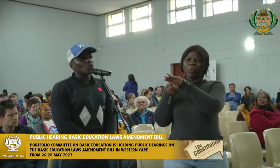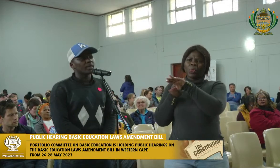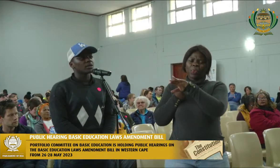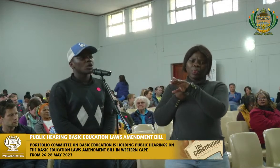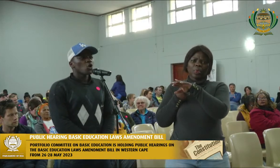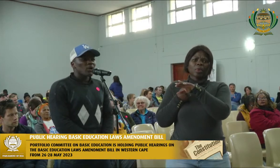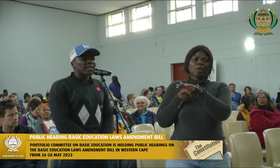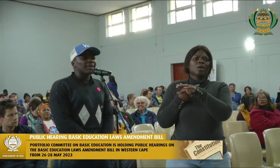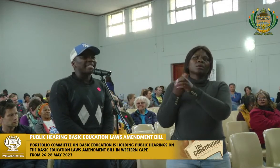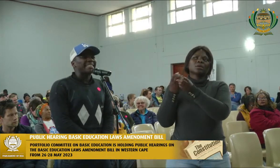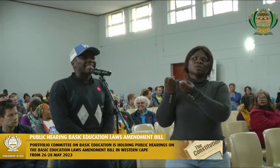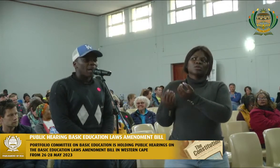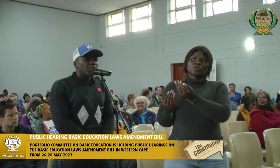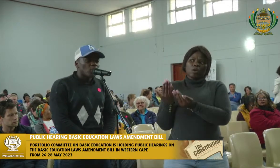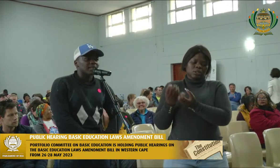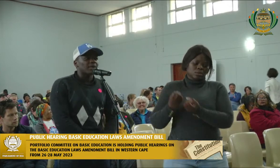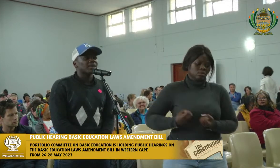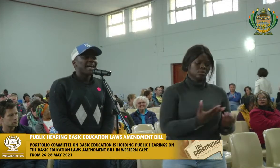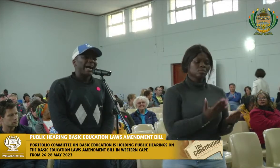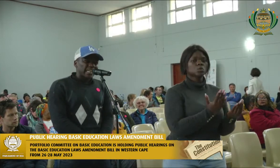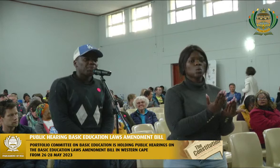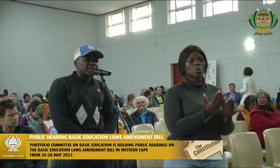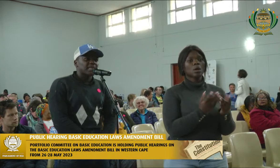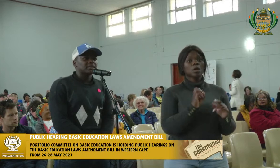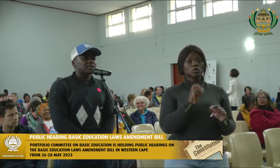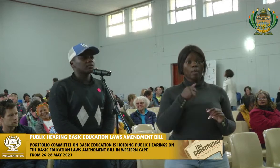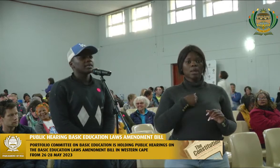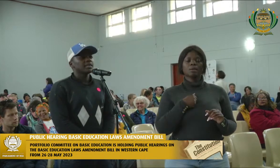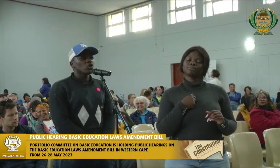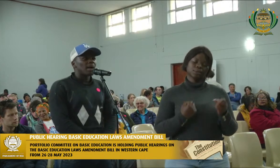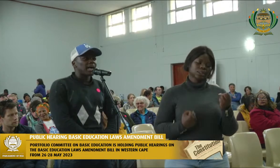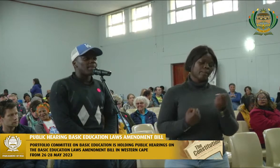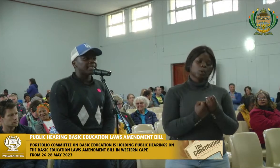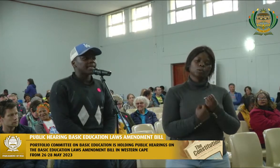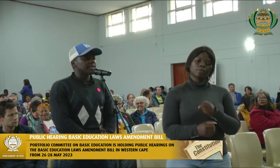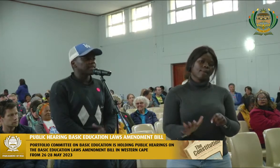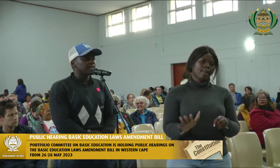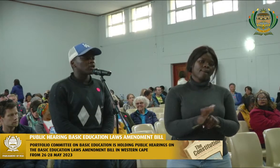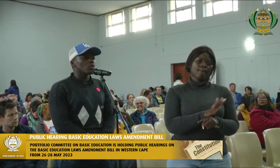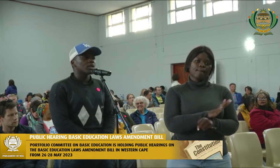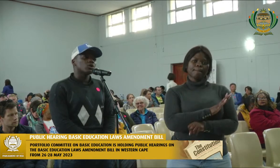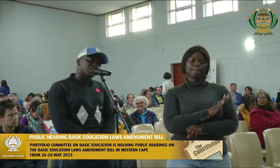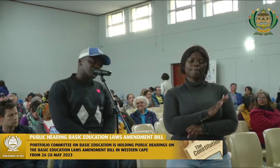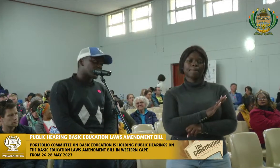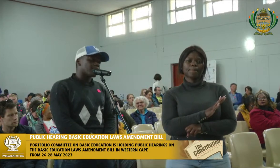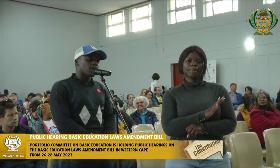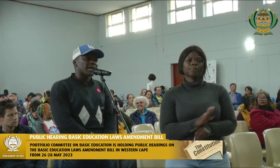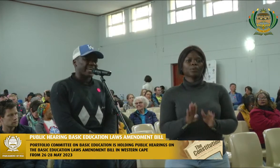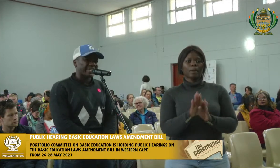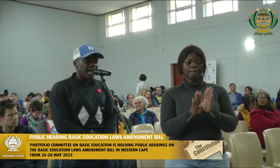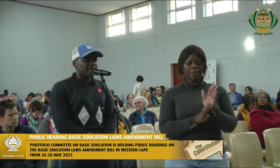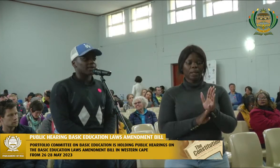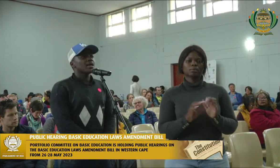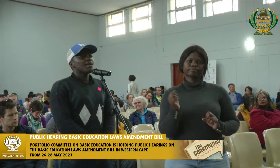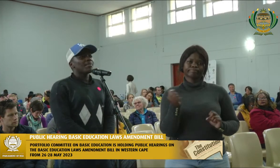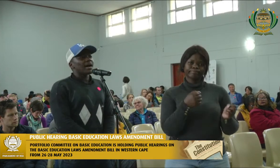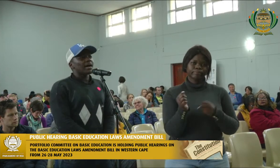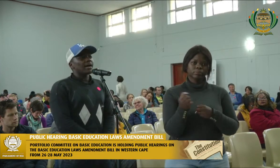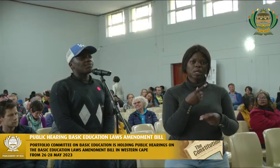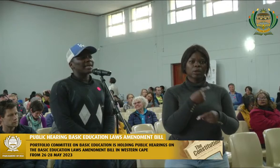i-services ezikolweni. Kodwa ke mna ndiyayisupporta 100%. Into yobangabana ilanduka otishara bakwa grade